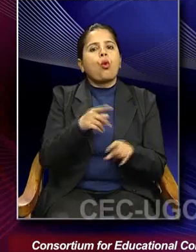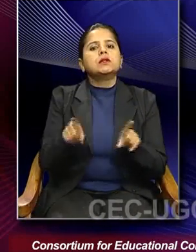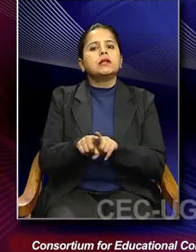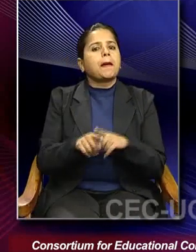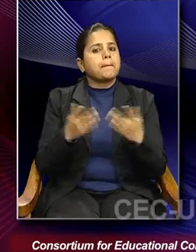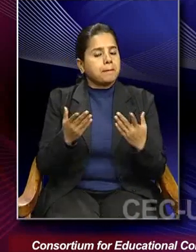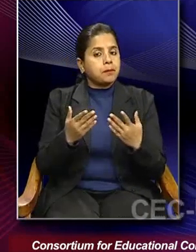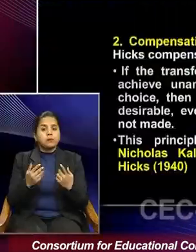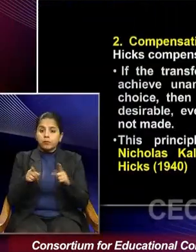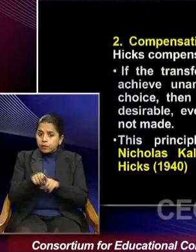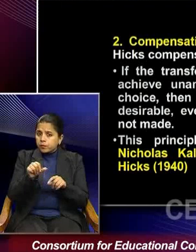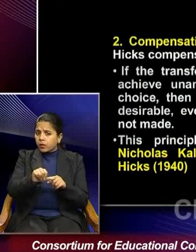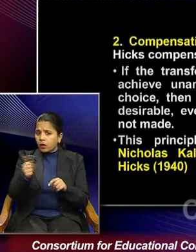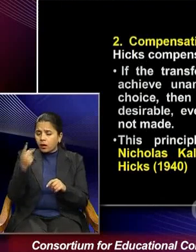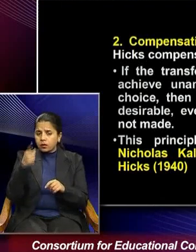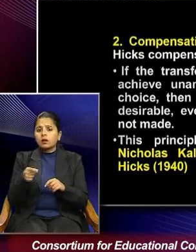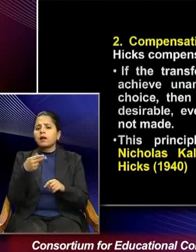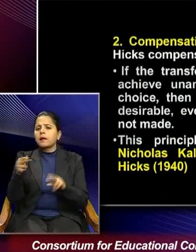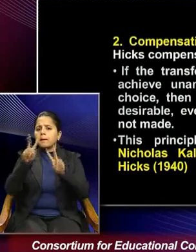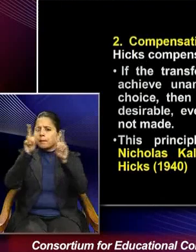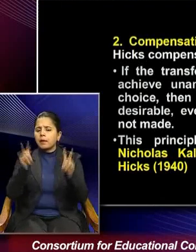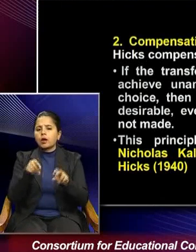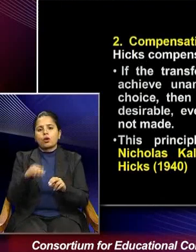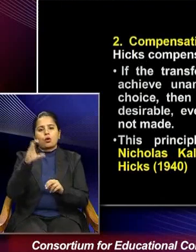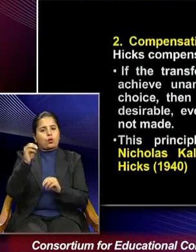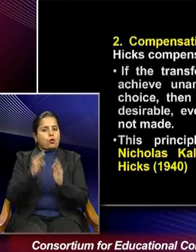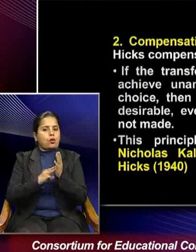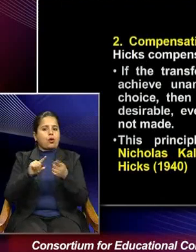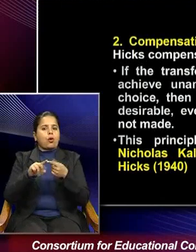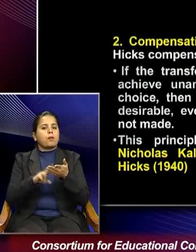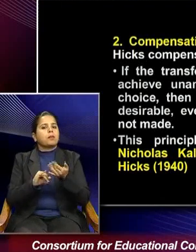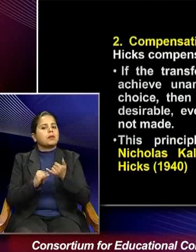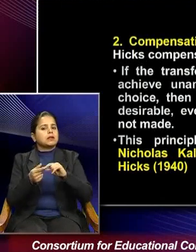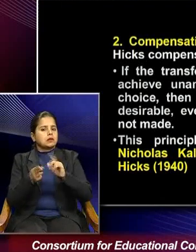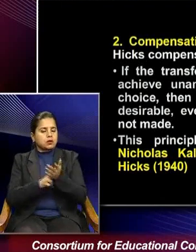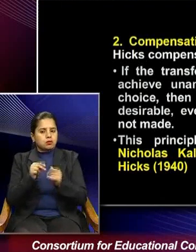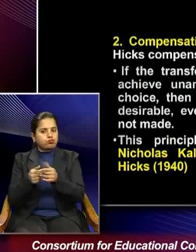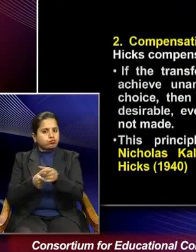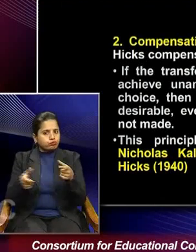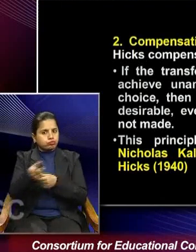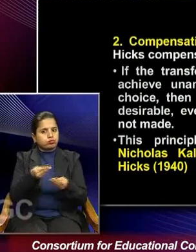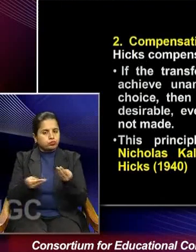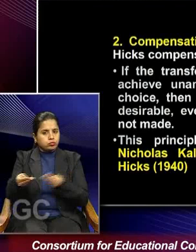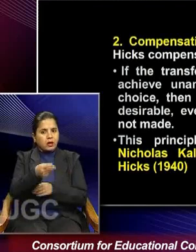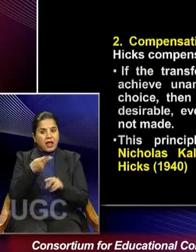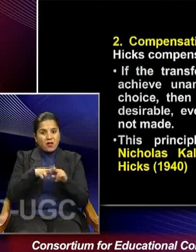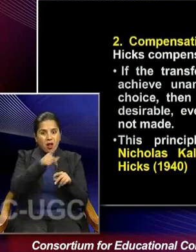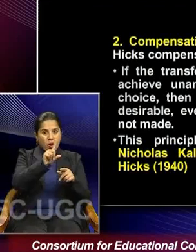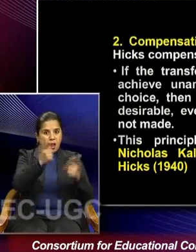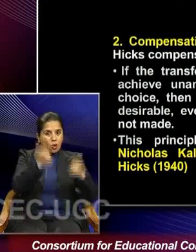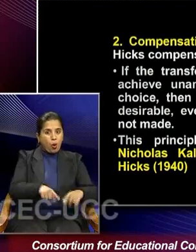Then another criteria is called as the compensation principle, which is called as Kaldor-Hicks compensation